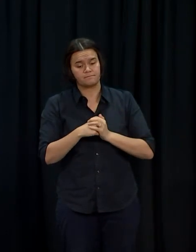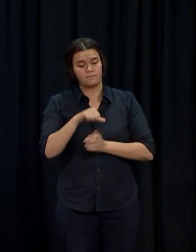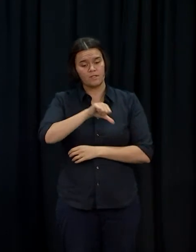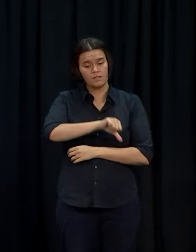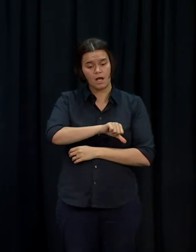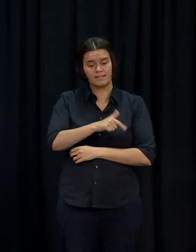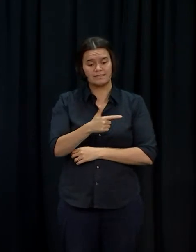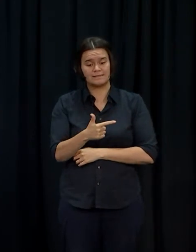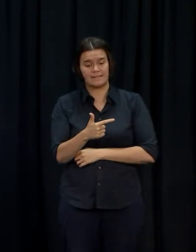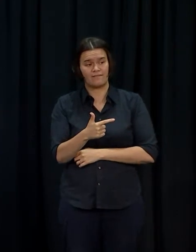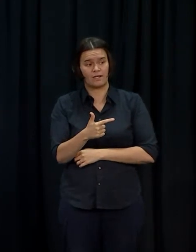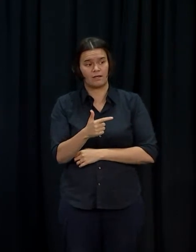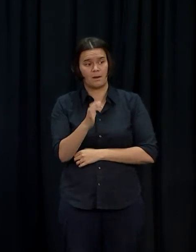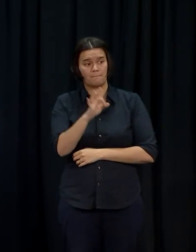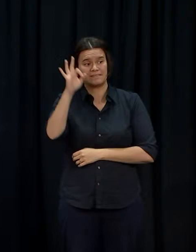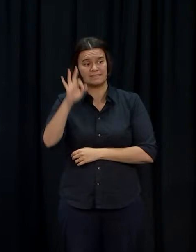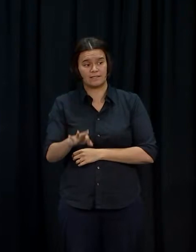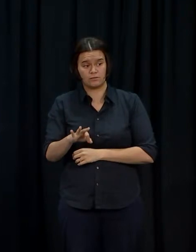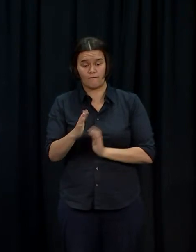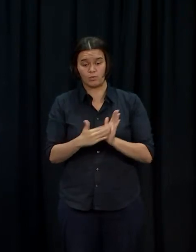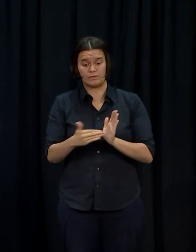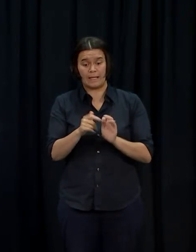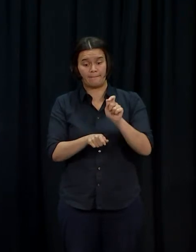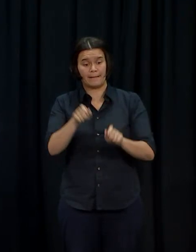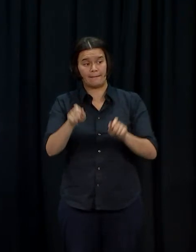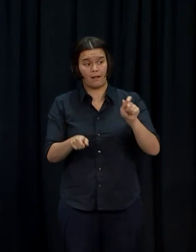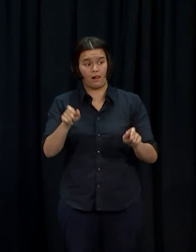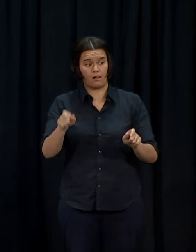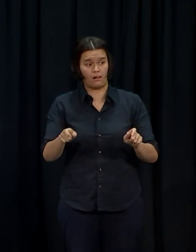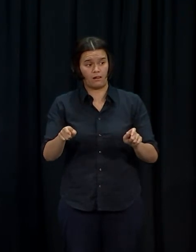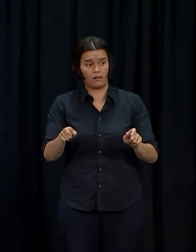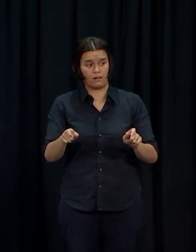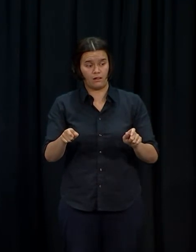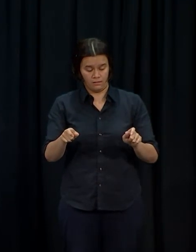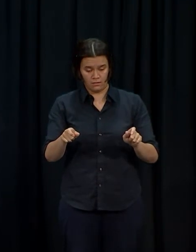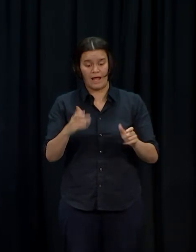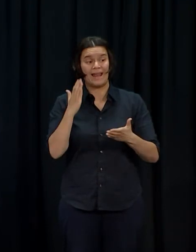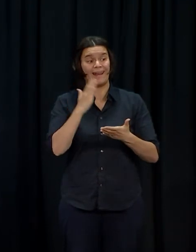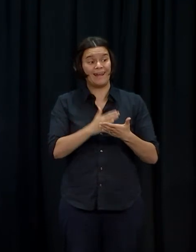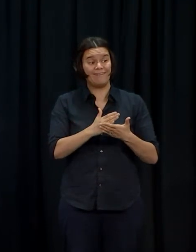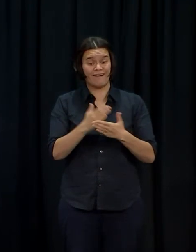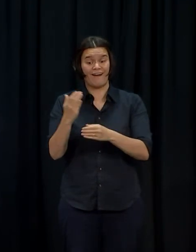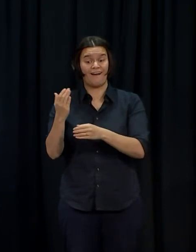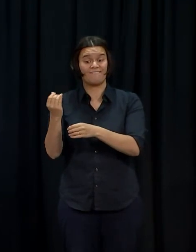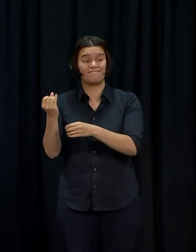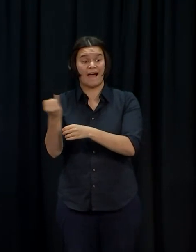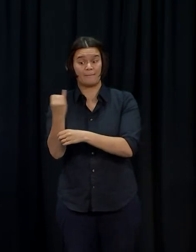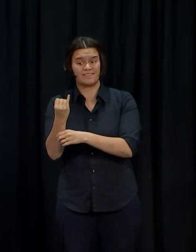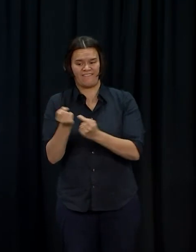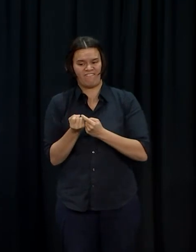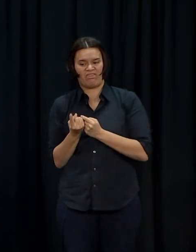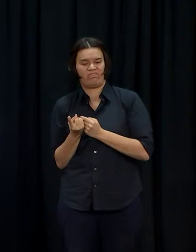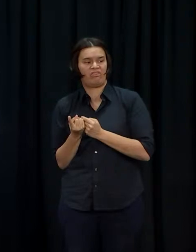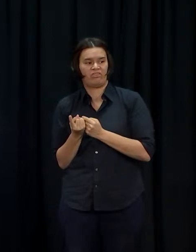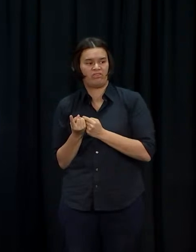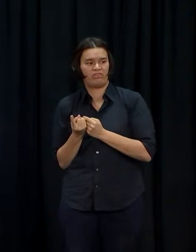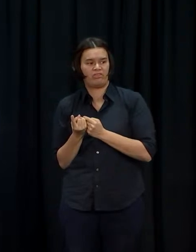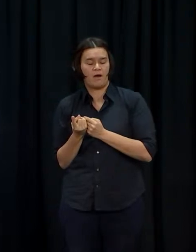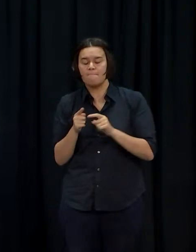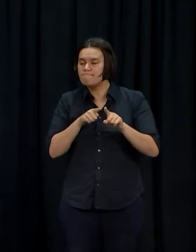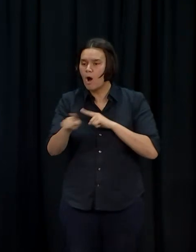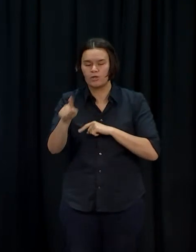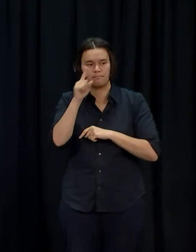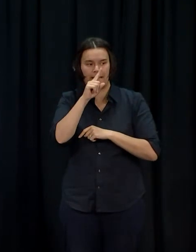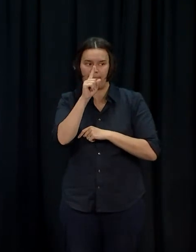New Zealand live within 20 minutes of a pharmacy. So that's been another important avenue that we've brought on to support testing during